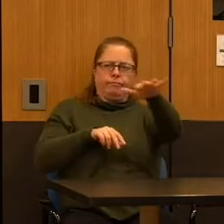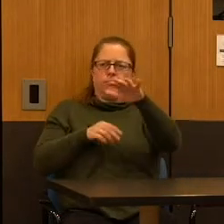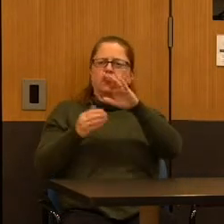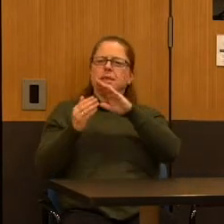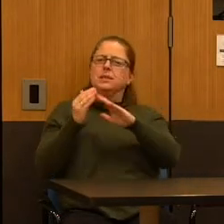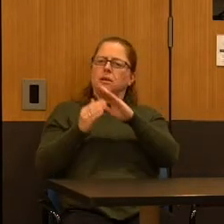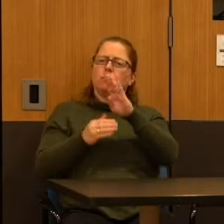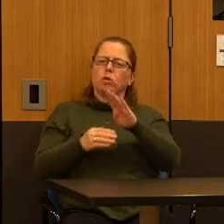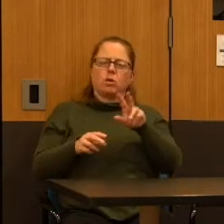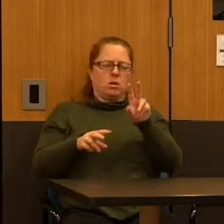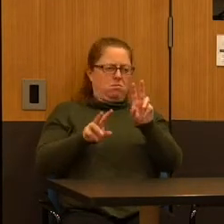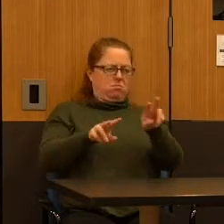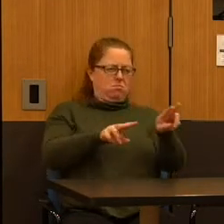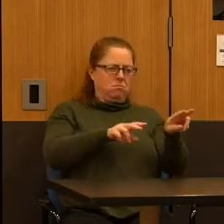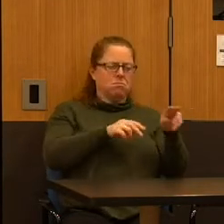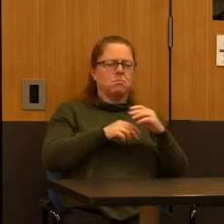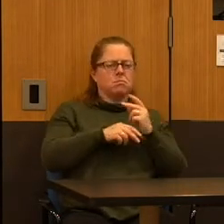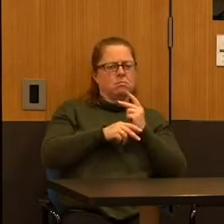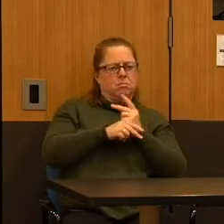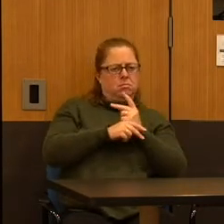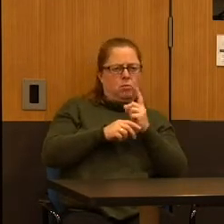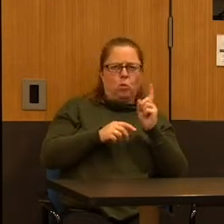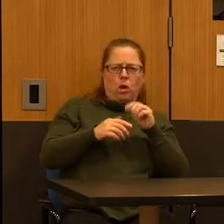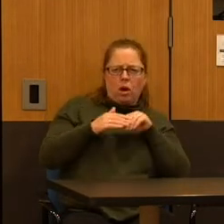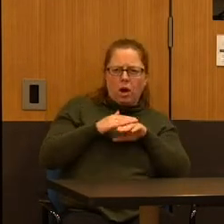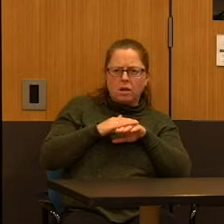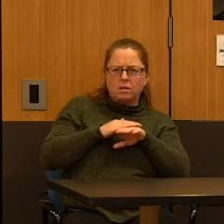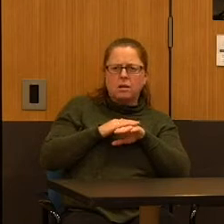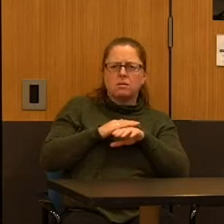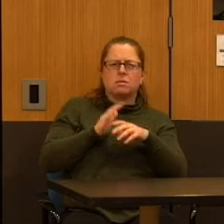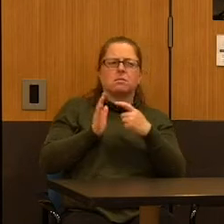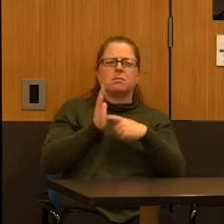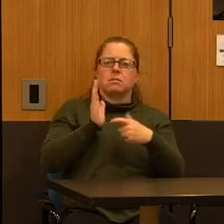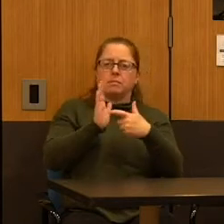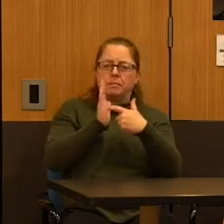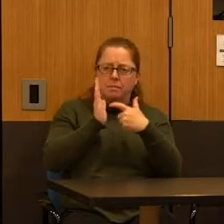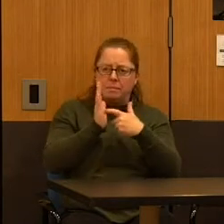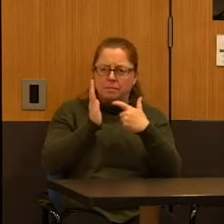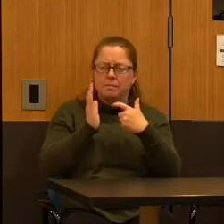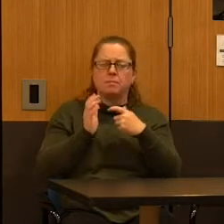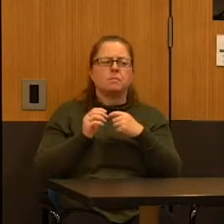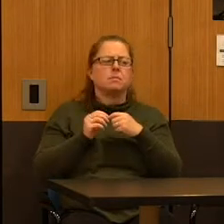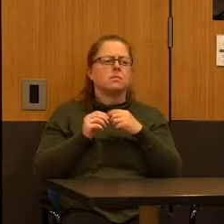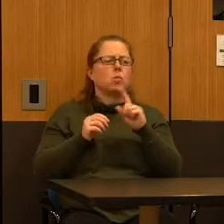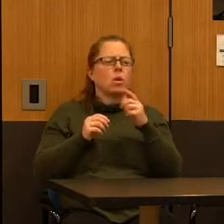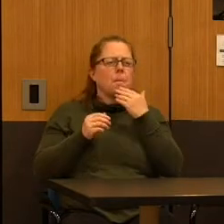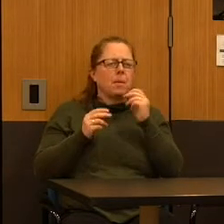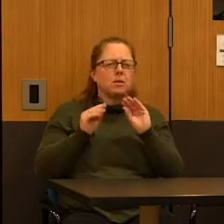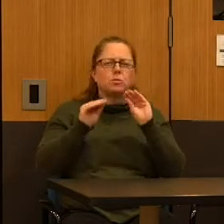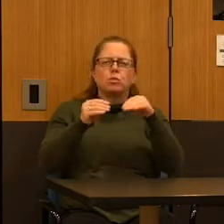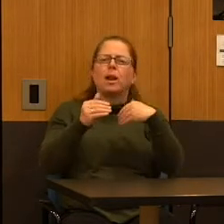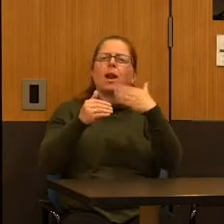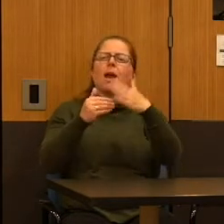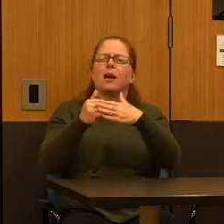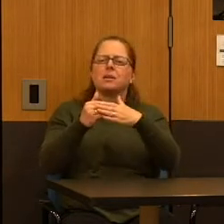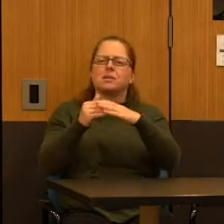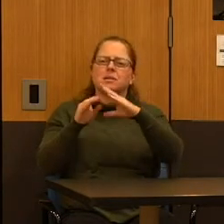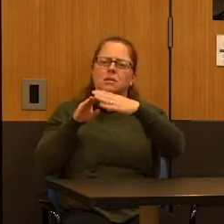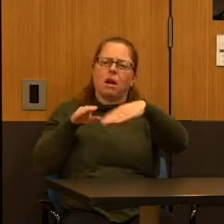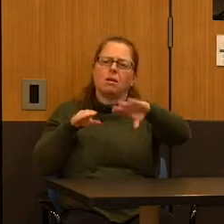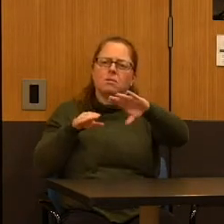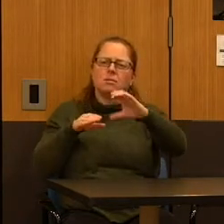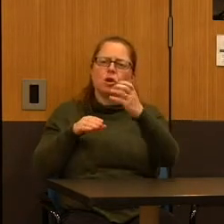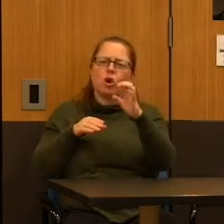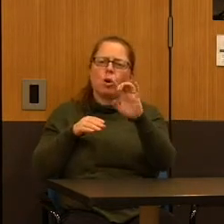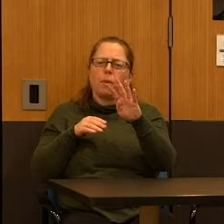city to determine kind of the level of access, what would be needed, where would be the best place for the next curb cuts. So